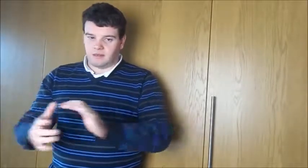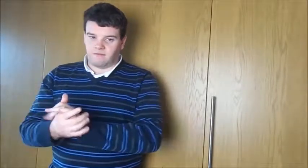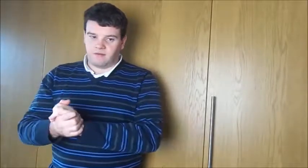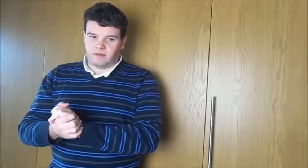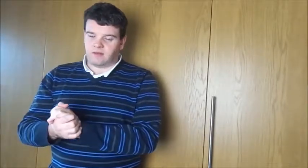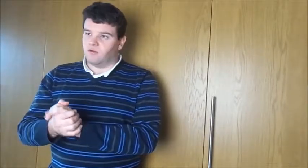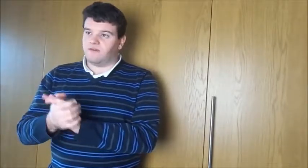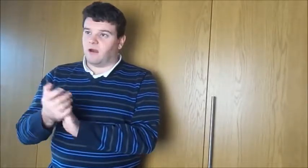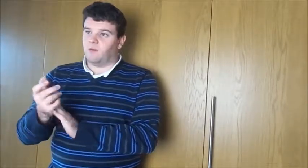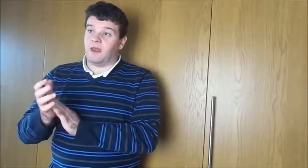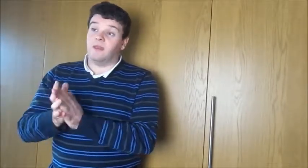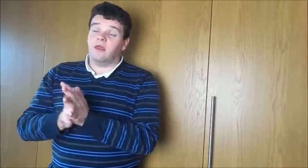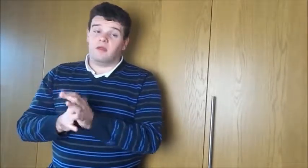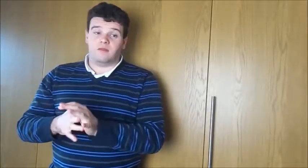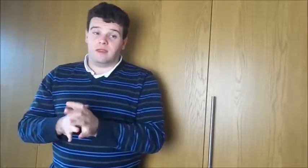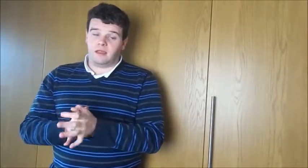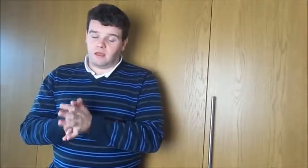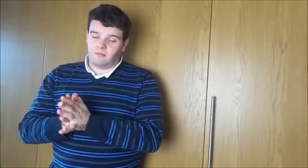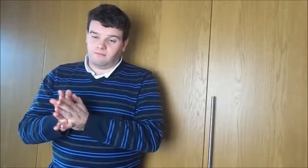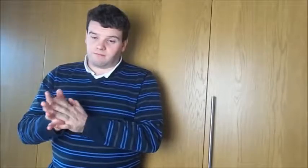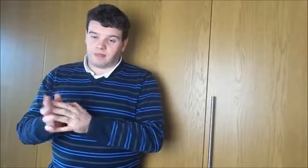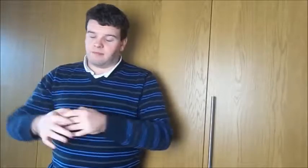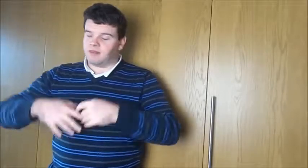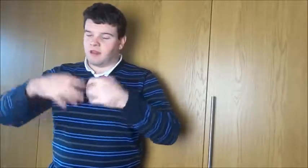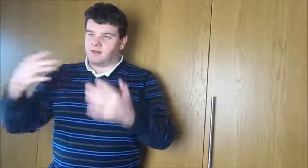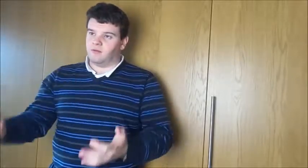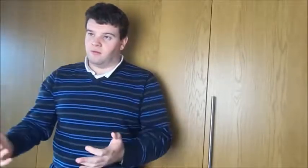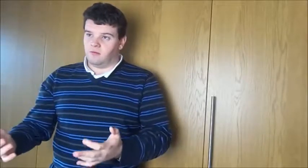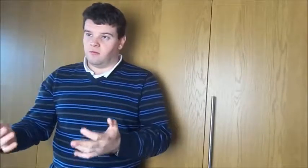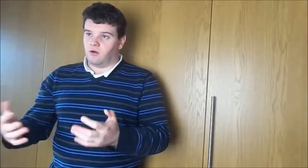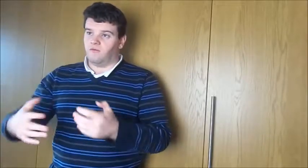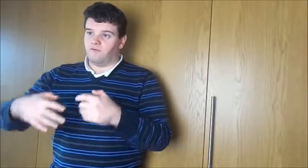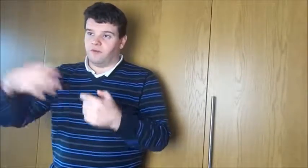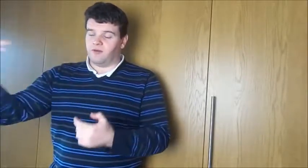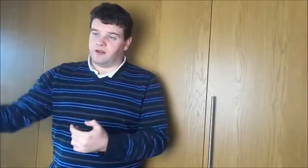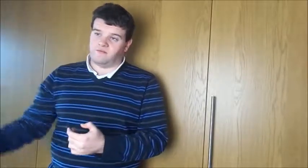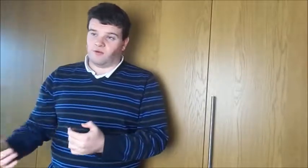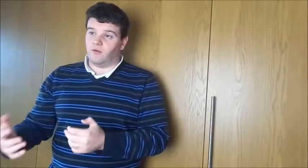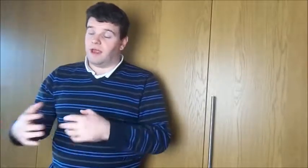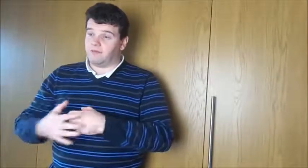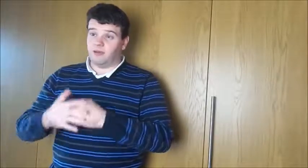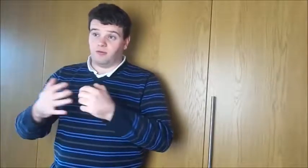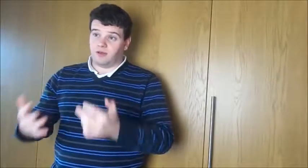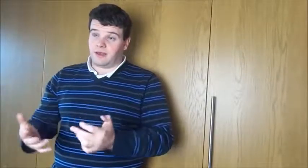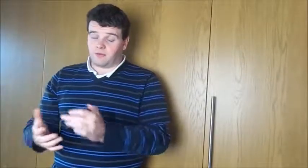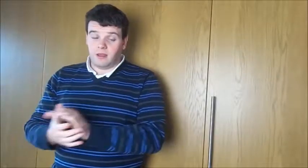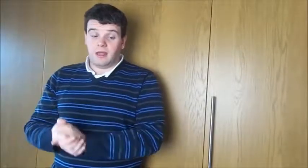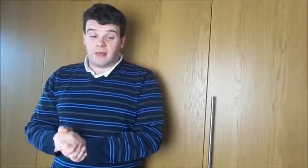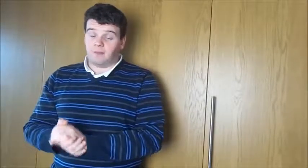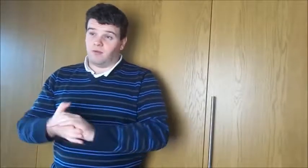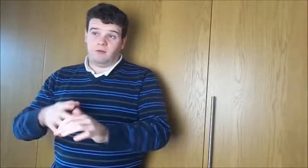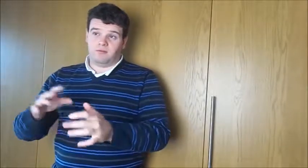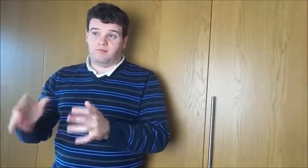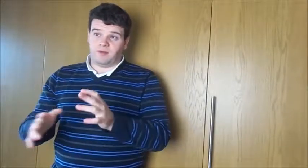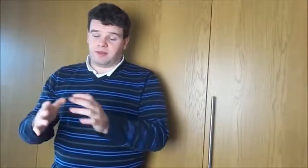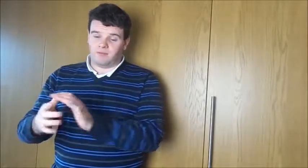everything smoothed out when the accession of the British throne had been sorted out. At that point, it was pretty